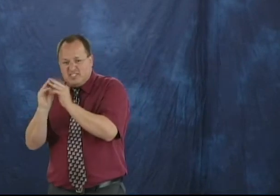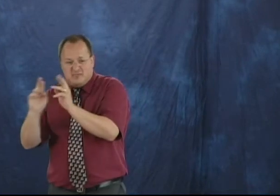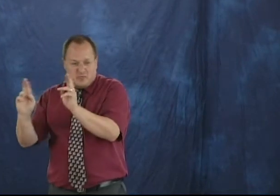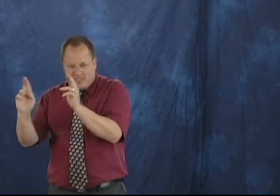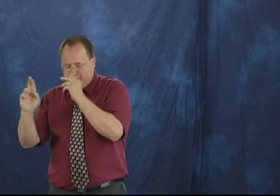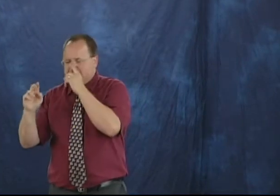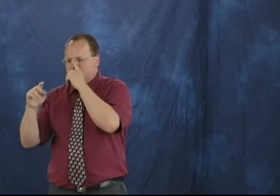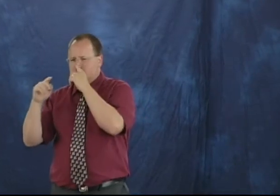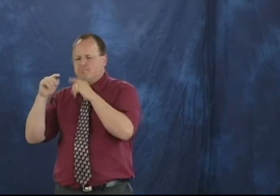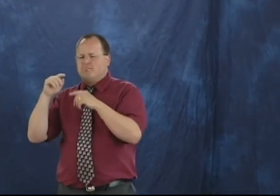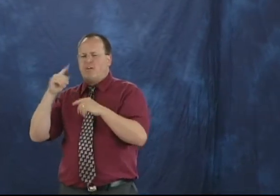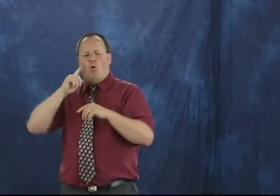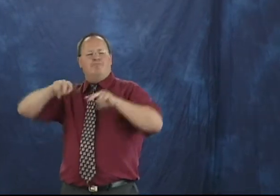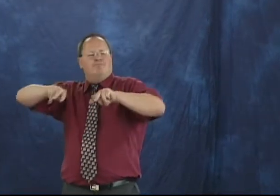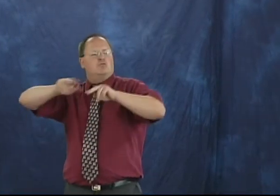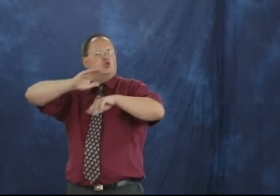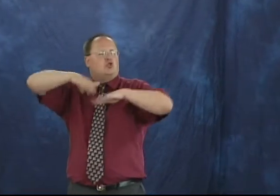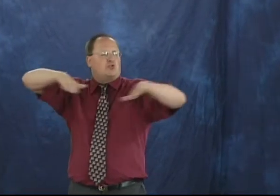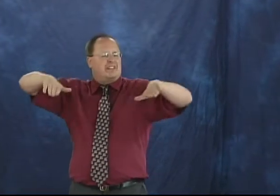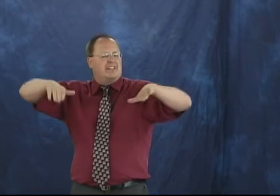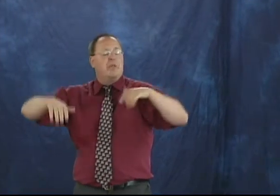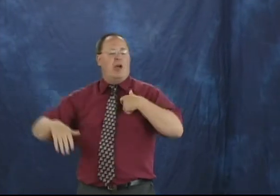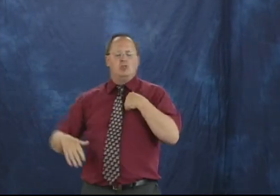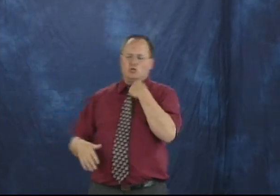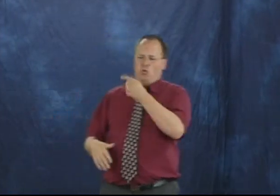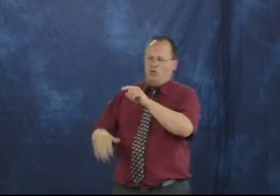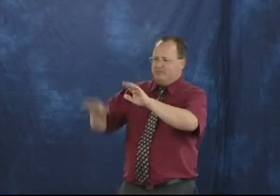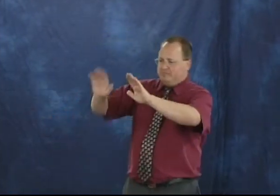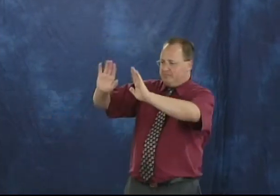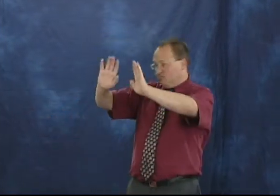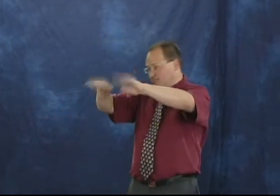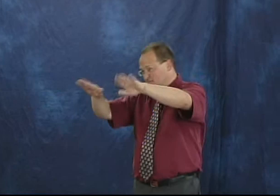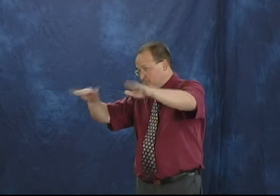Recently, our Sovereign Grace Deaf Conference staff met.